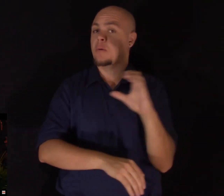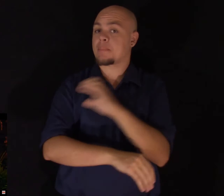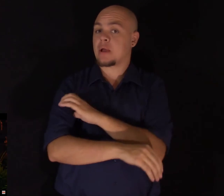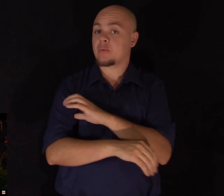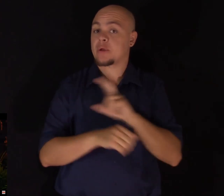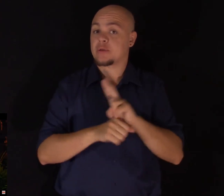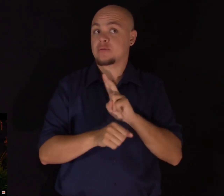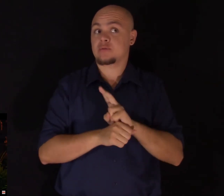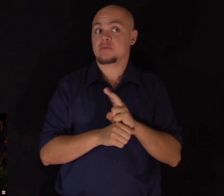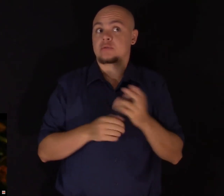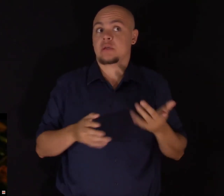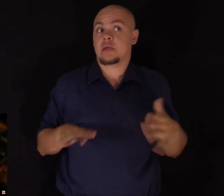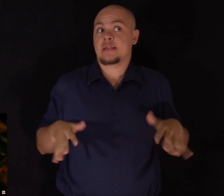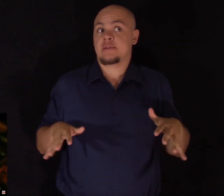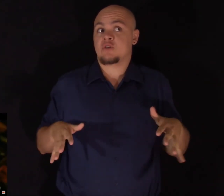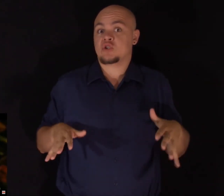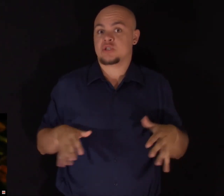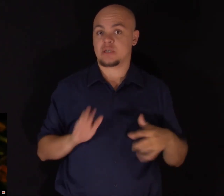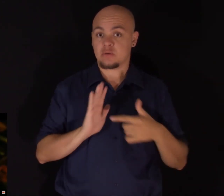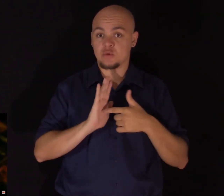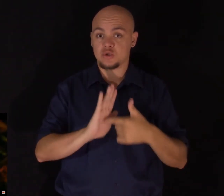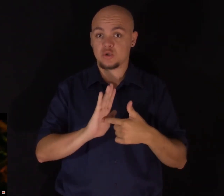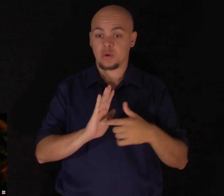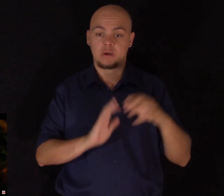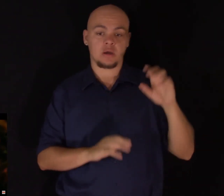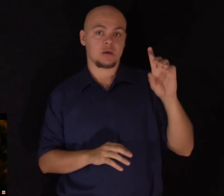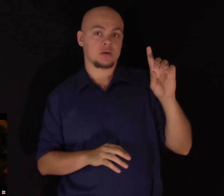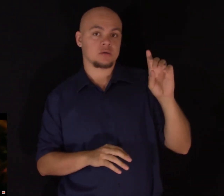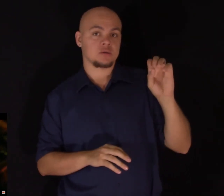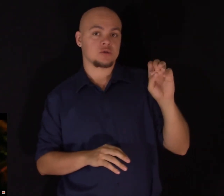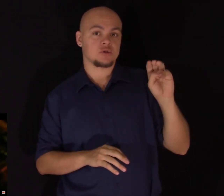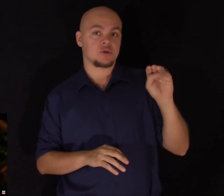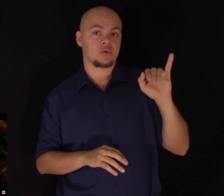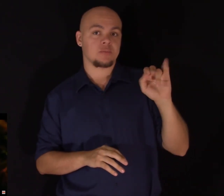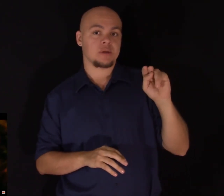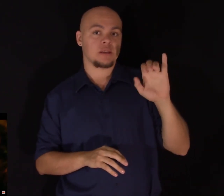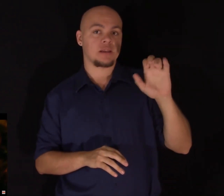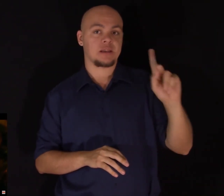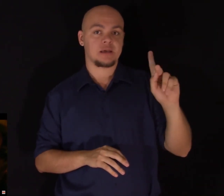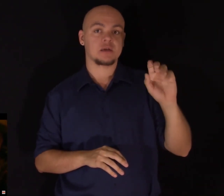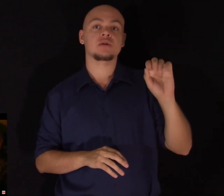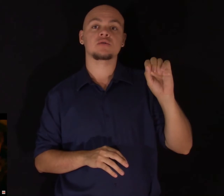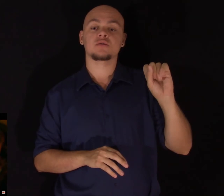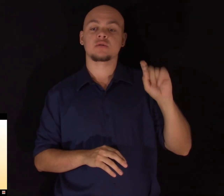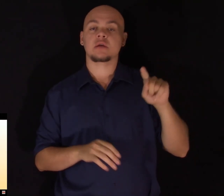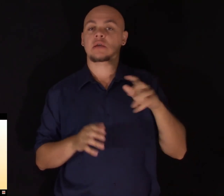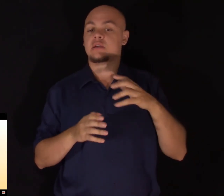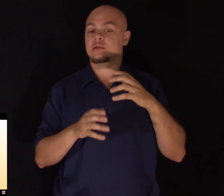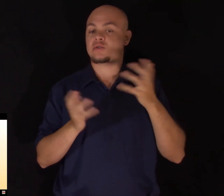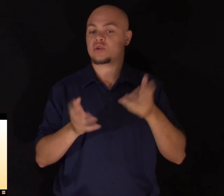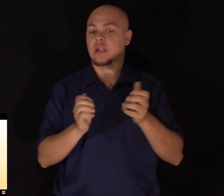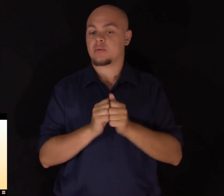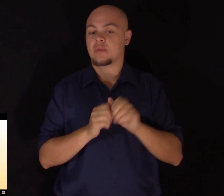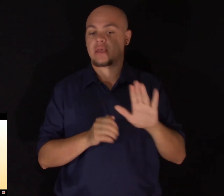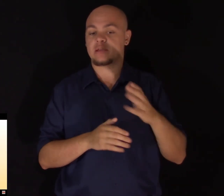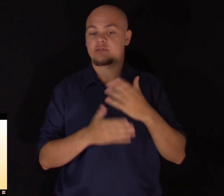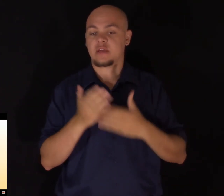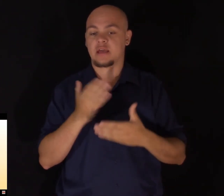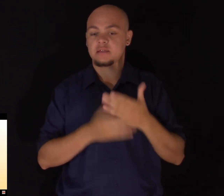with our fingertips. I'm going to show you Dominique Strauss-Kahn with Obama, who's chattering with his fingertips.